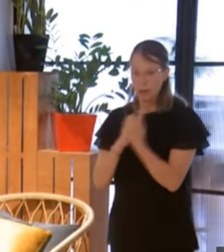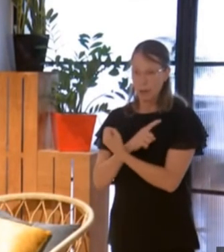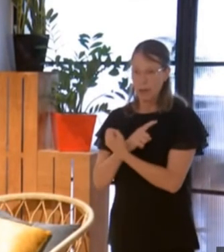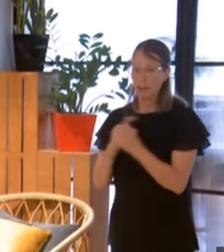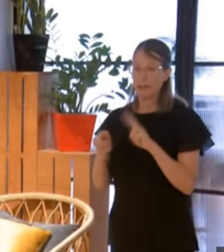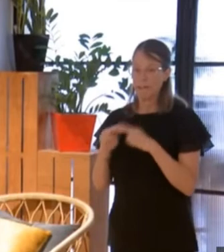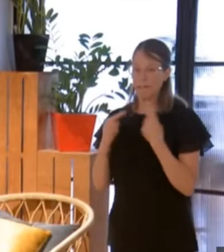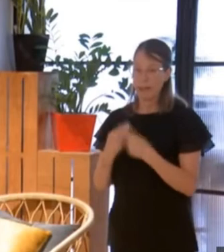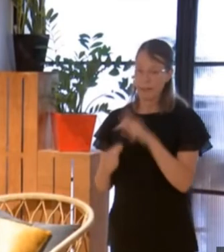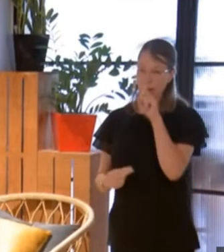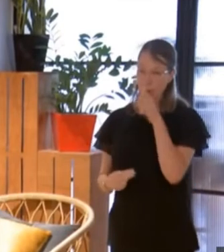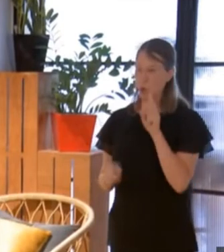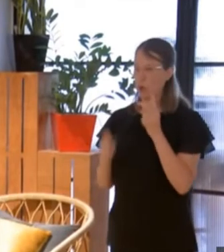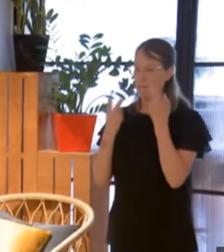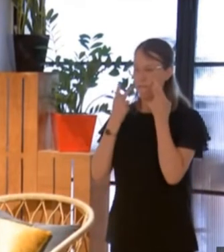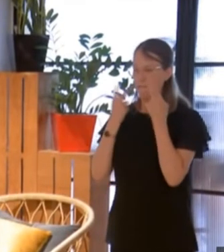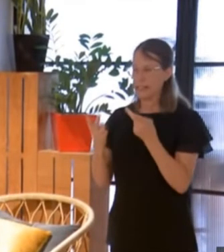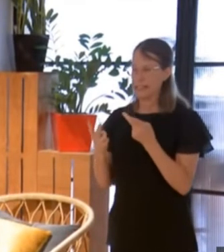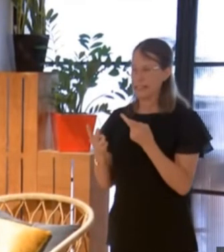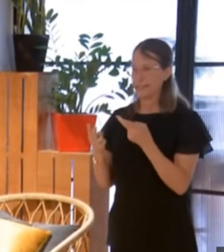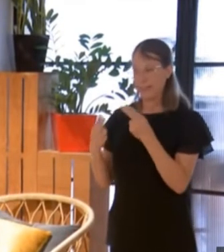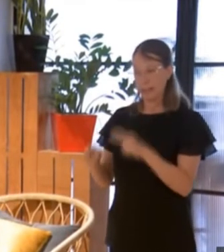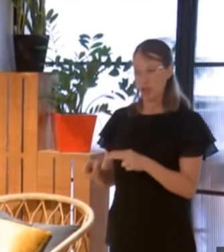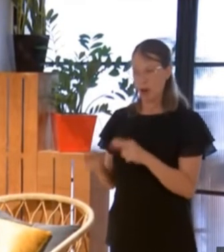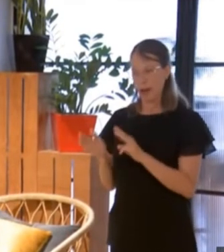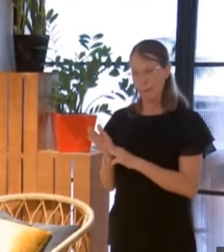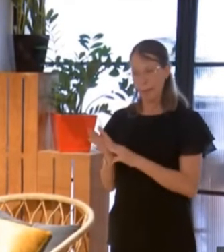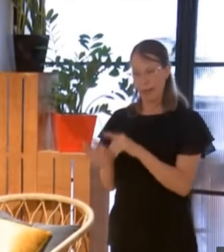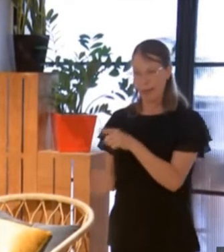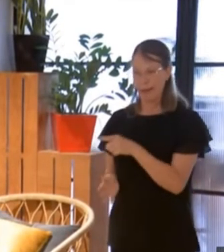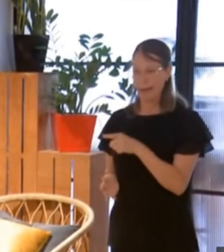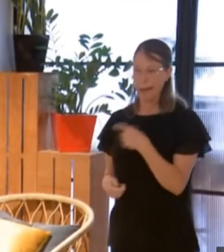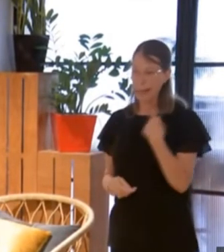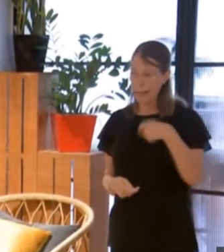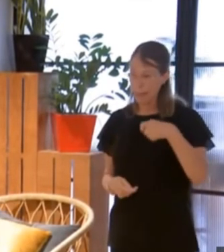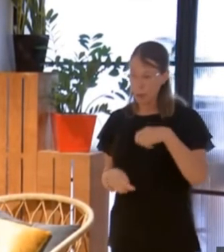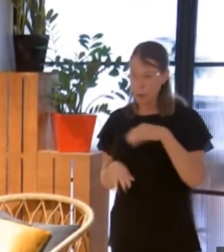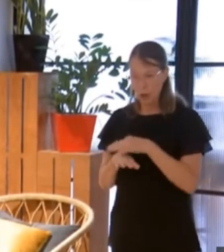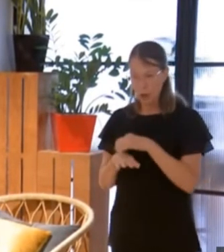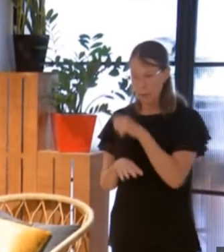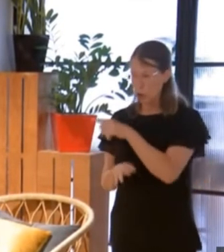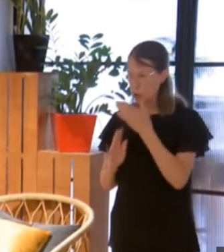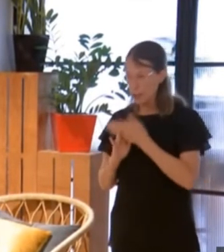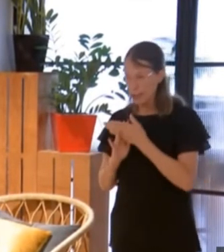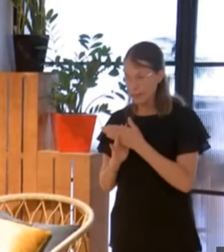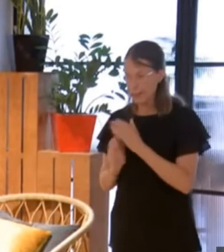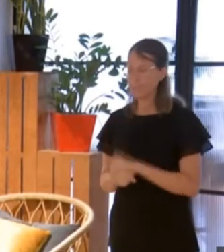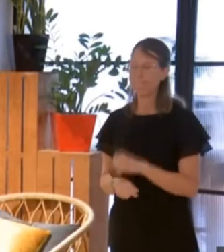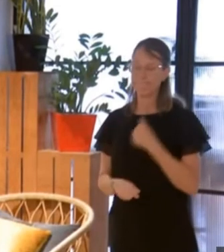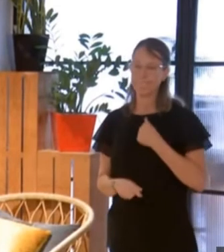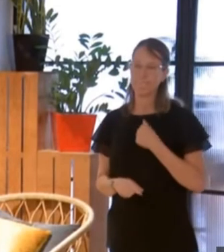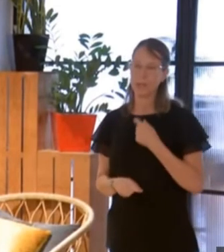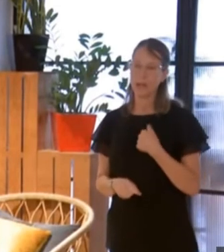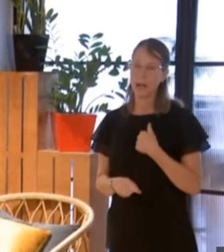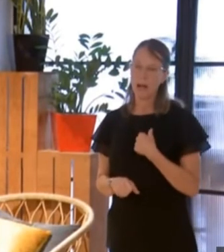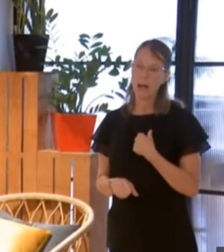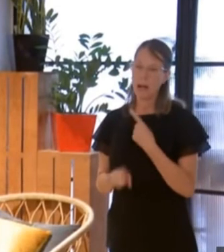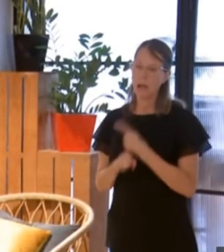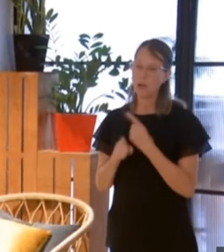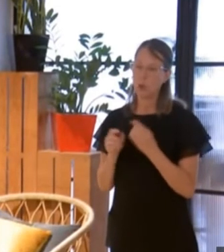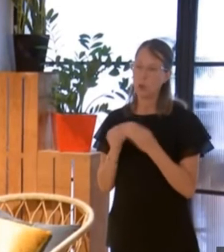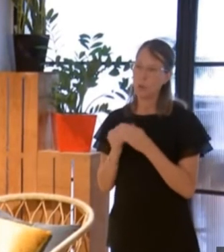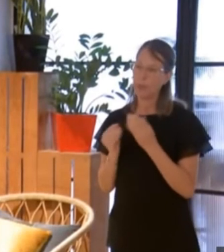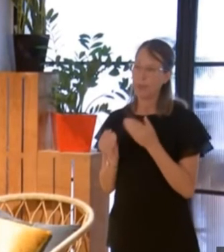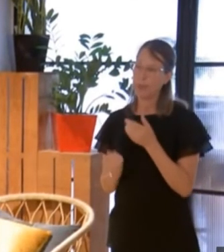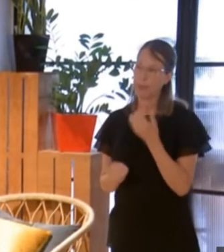their dying mother in Campbell County. So I understand you actually intervened in that personally. No, I spoke to her yesterday, and